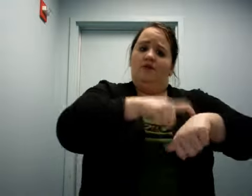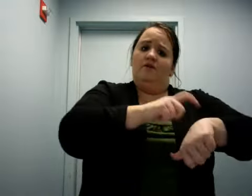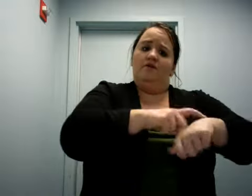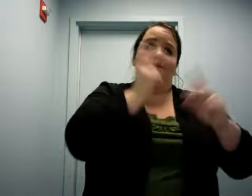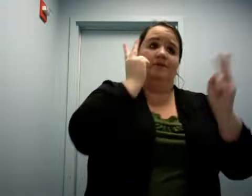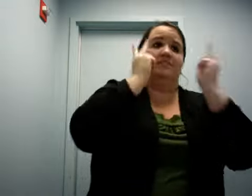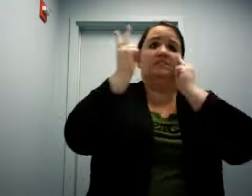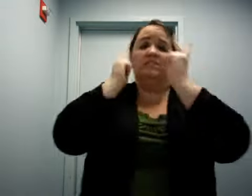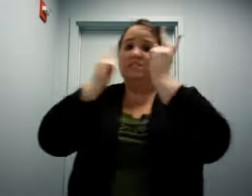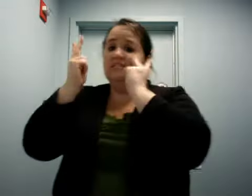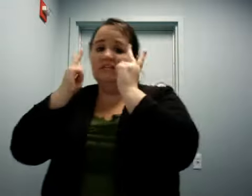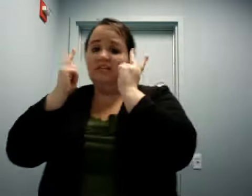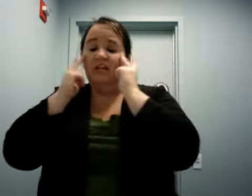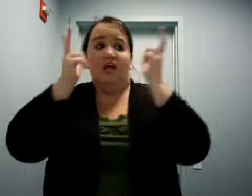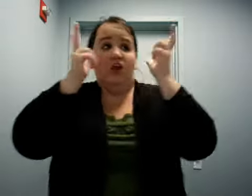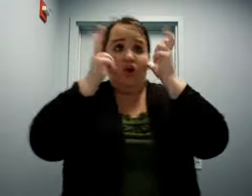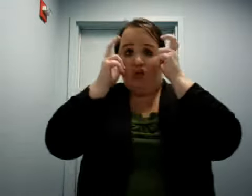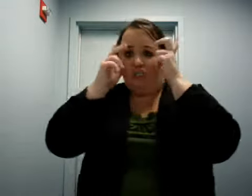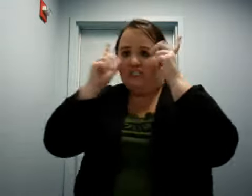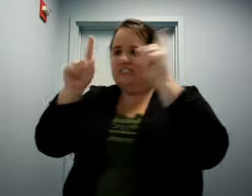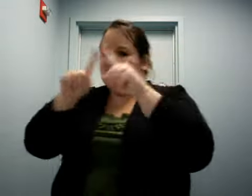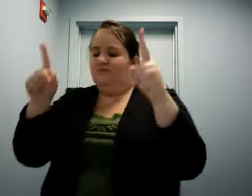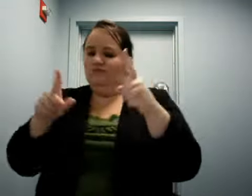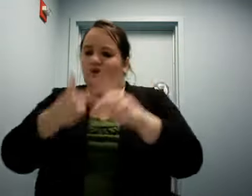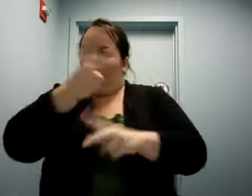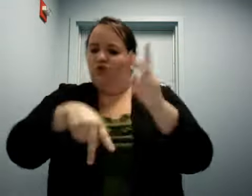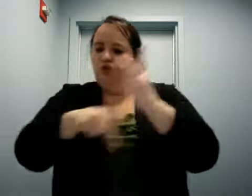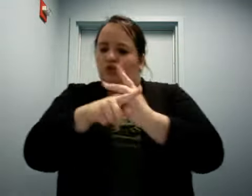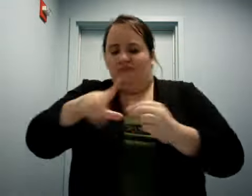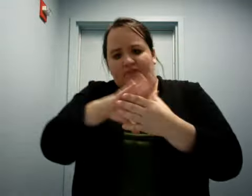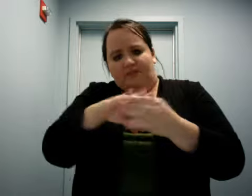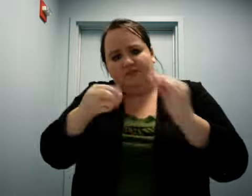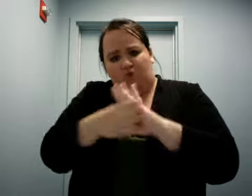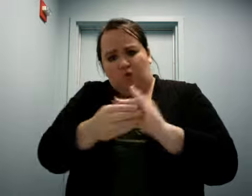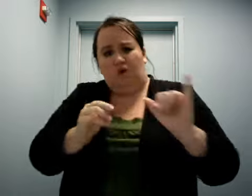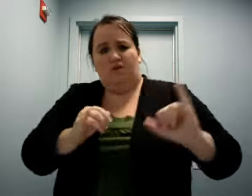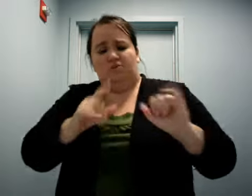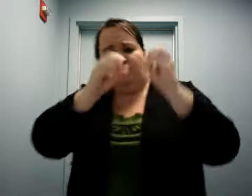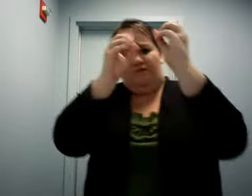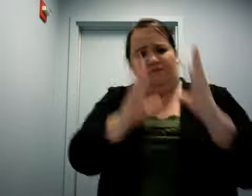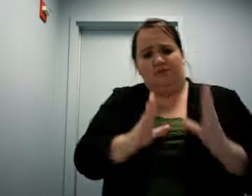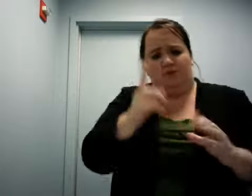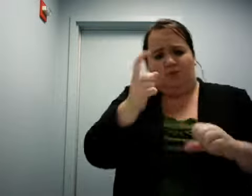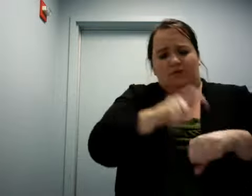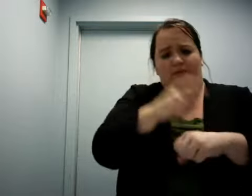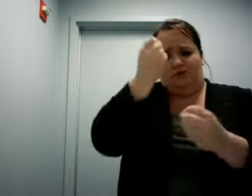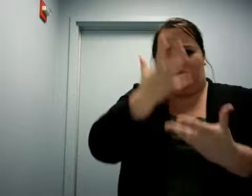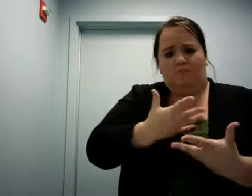this single story, as had a professor who once told me that my novel was not authentically African.